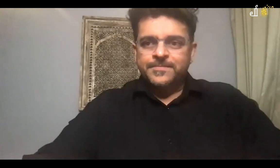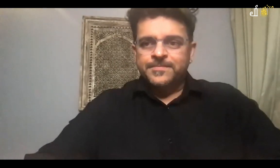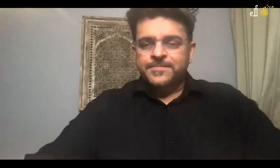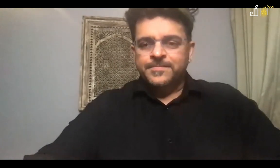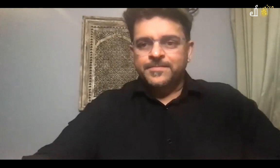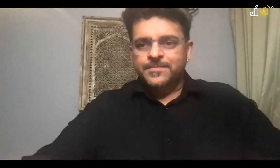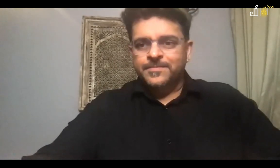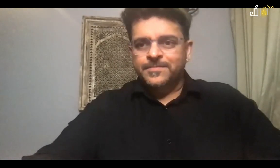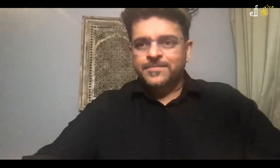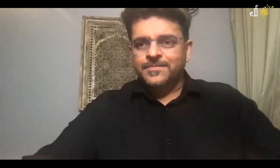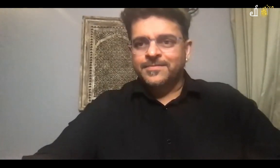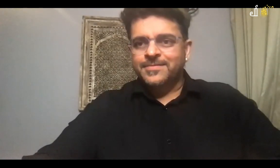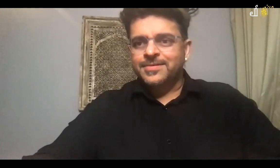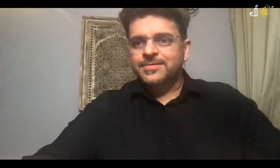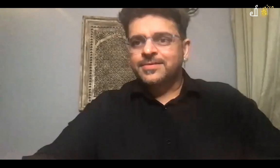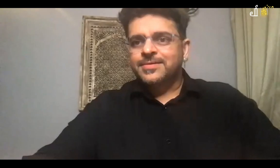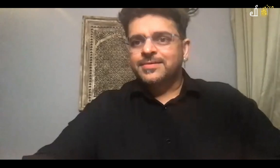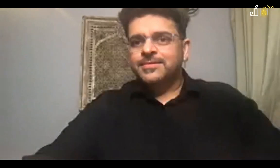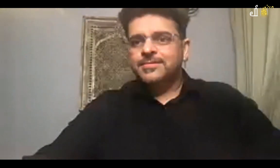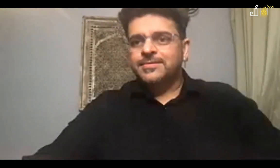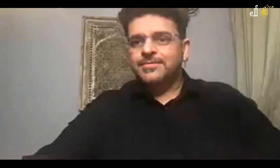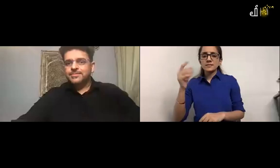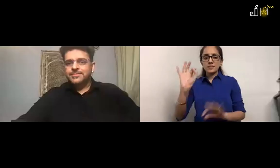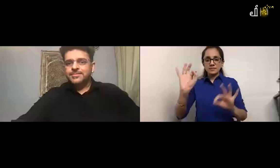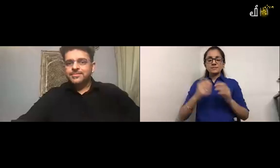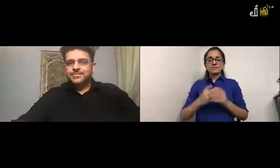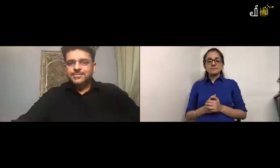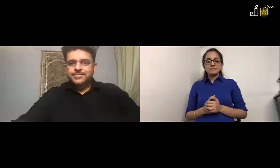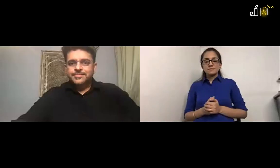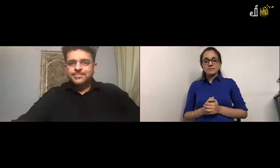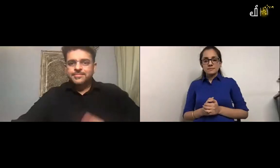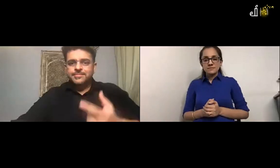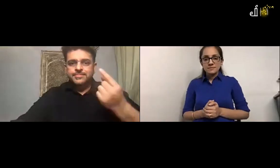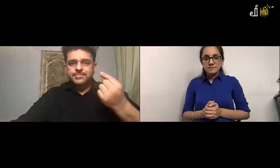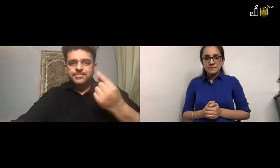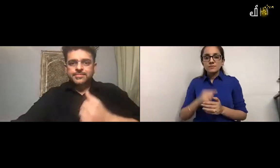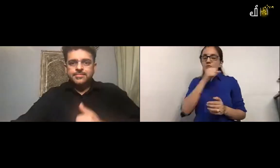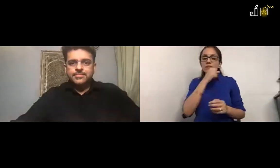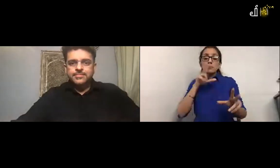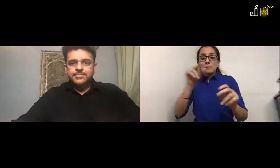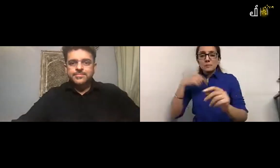There's nothing I need to say, Alim. It's been such a wonderful. Ma'am, you're not on Spotlight. Sorry. Okay.